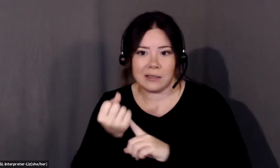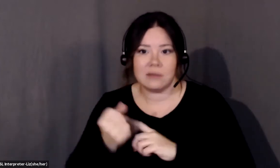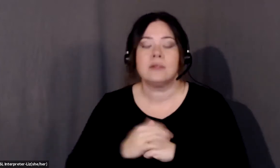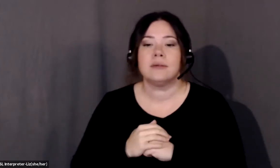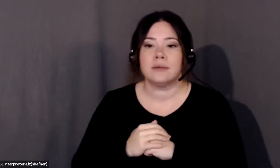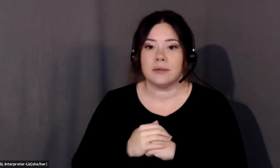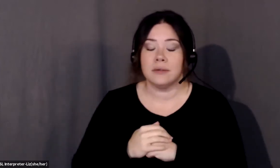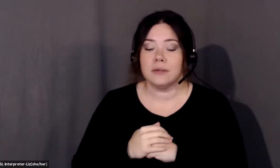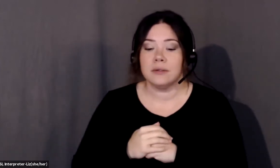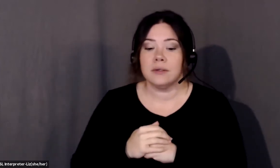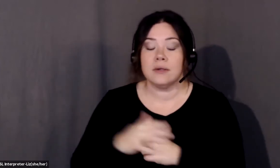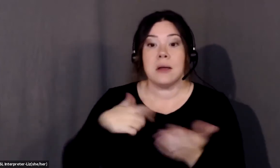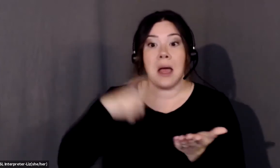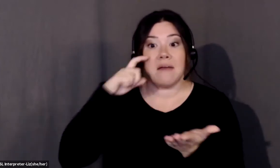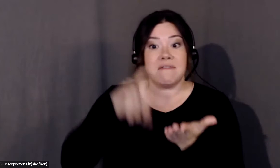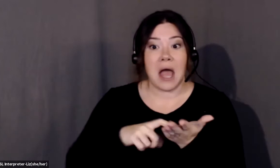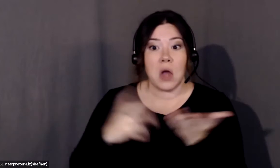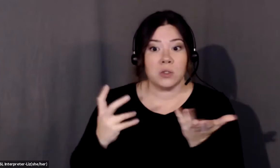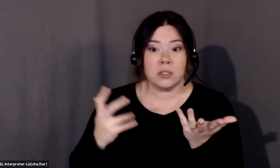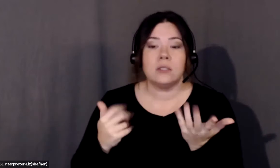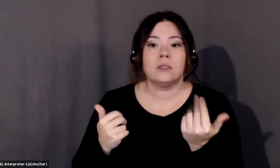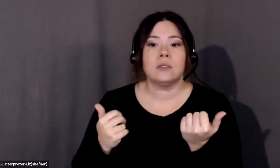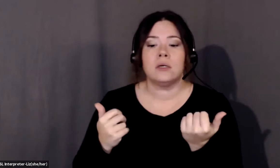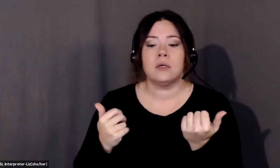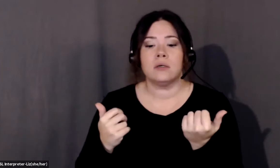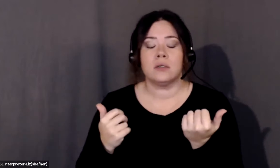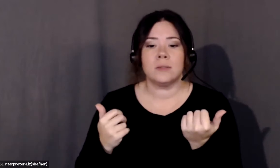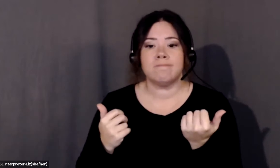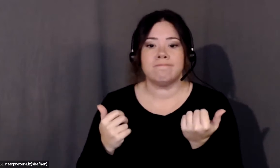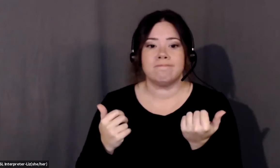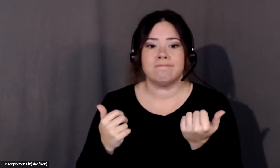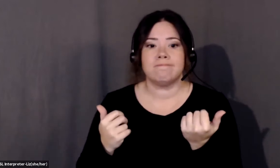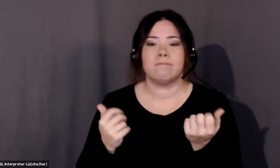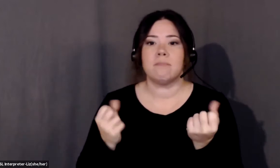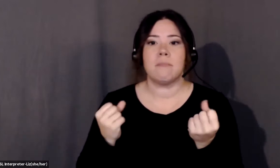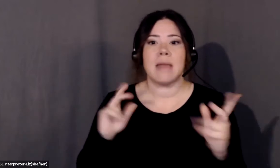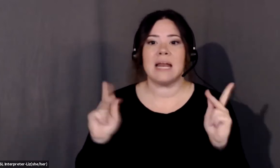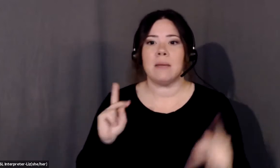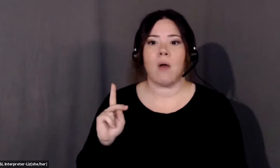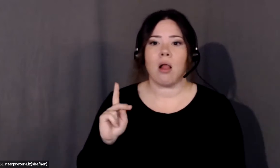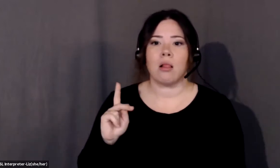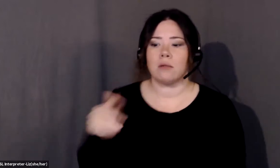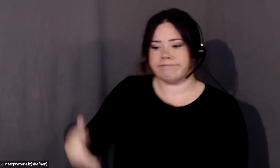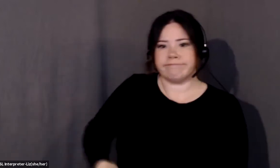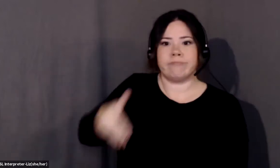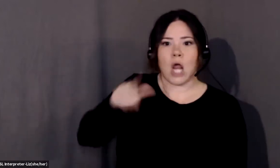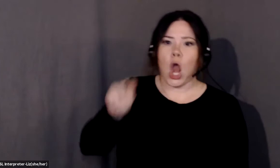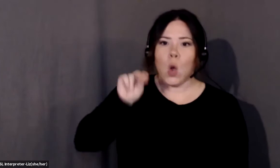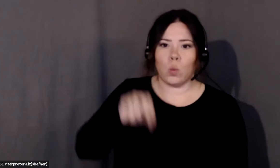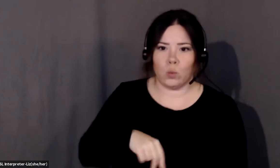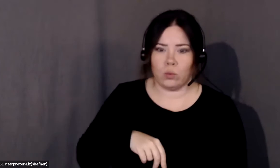what I have found is there's just this culture of no many times. And let me explain